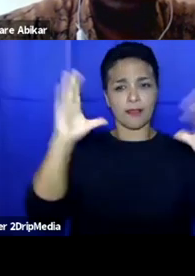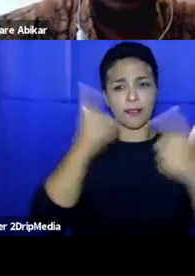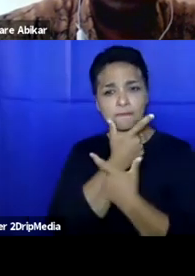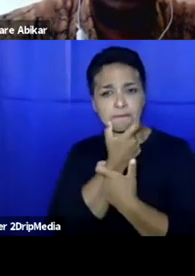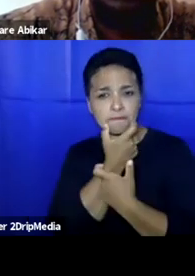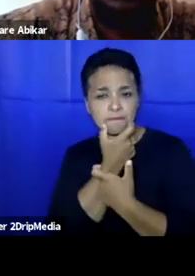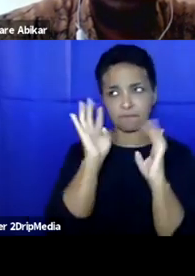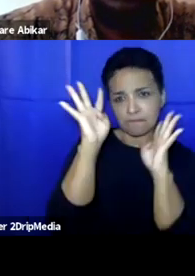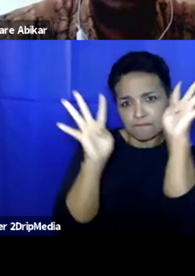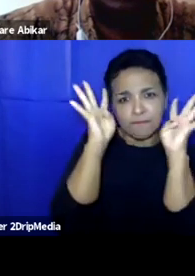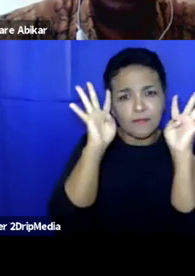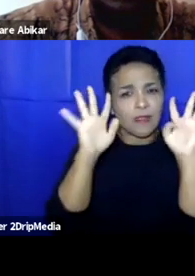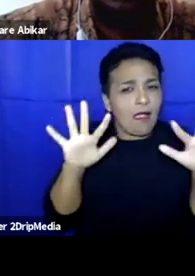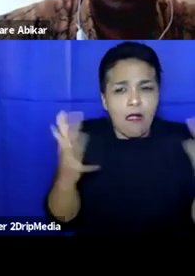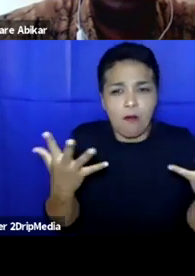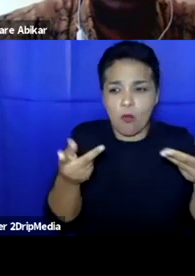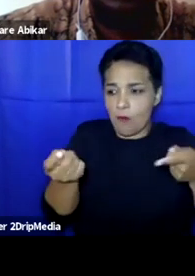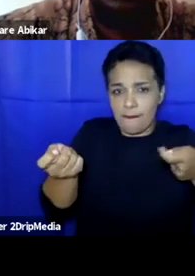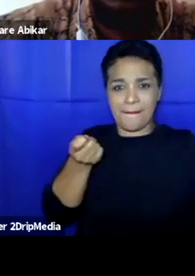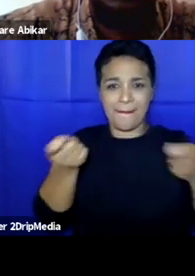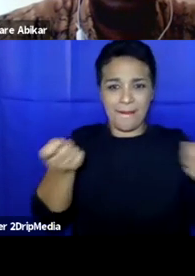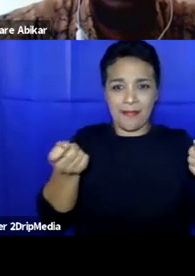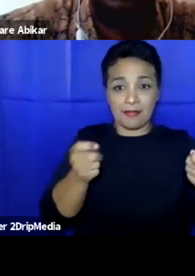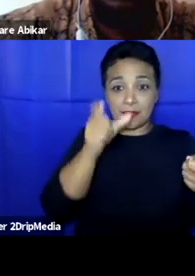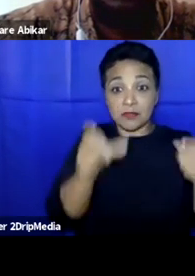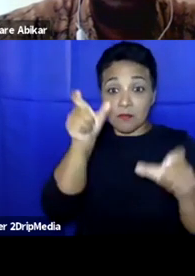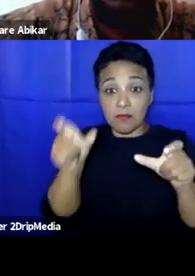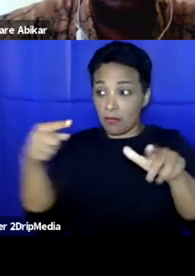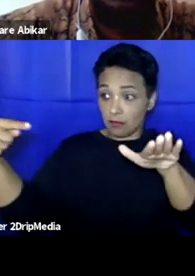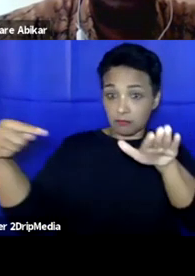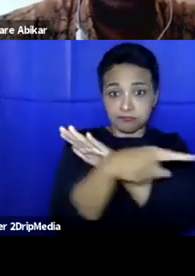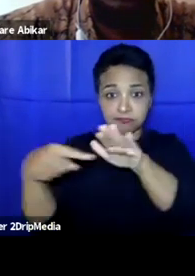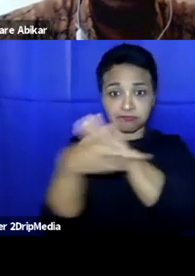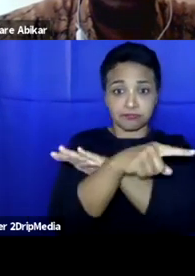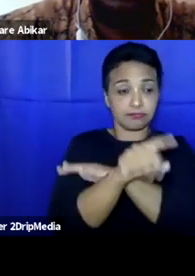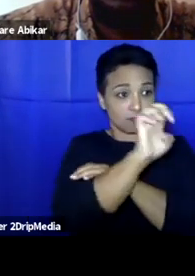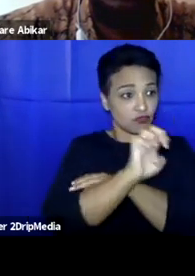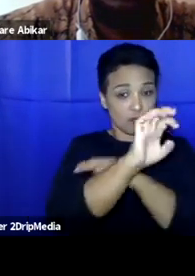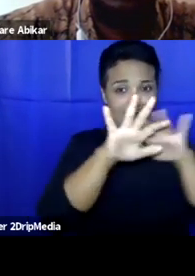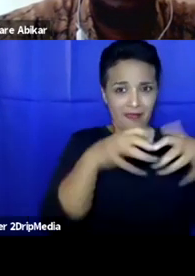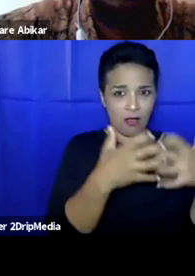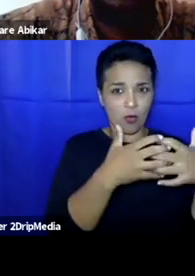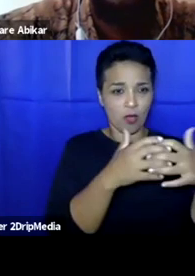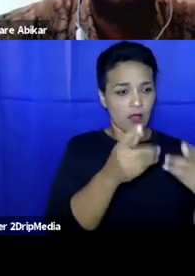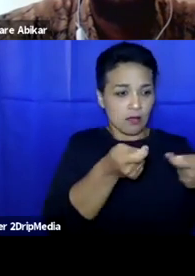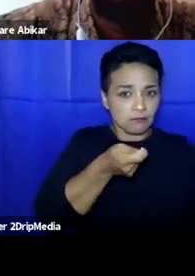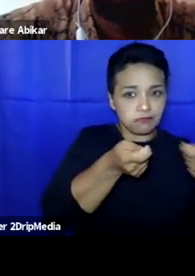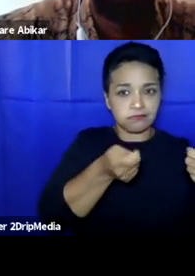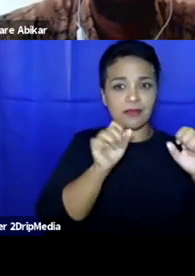of managing, rather than about thinking about ways of either pretending that they're not there, or